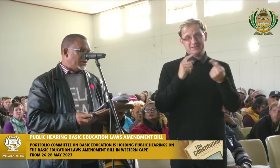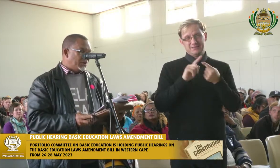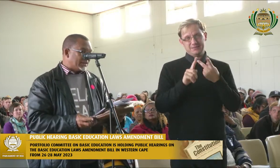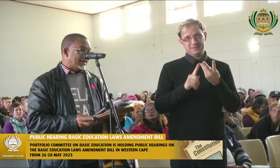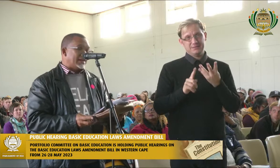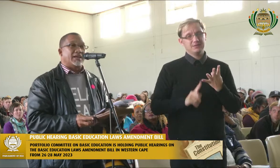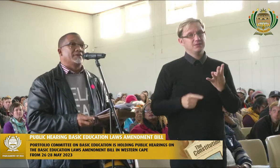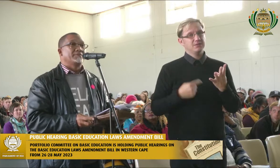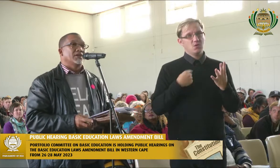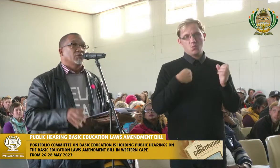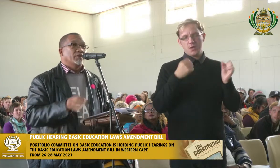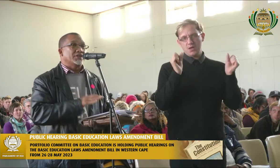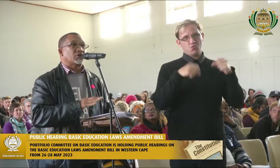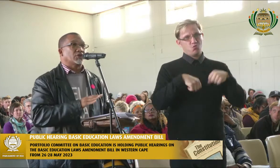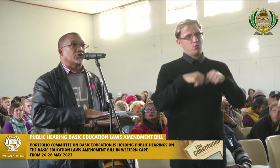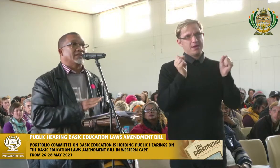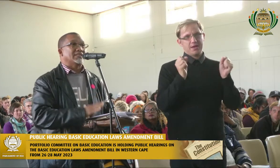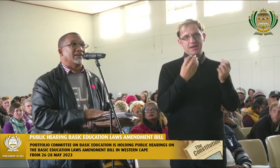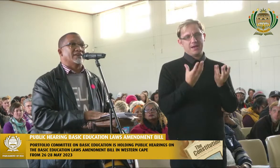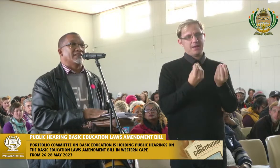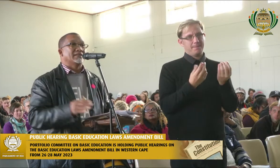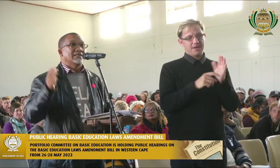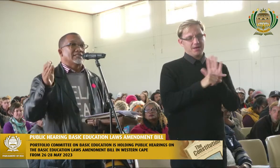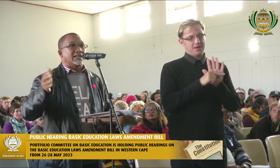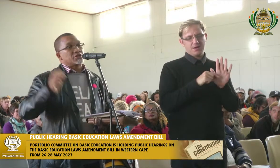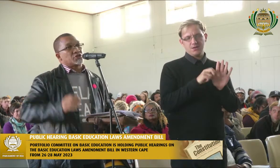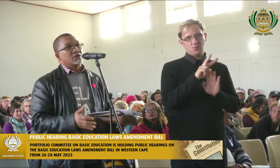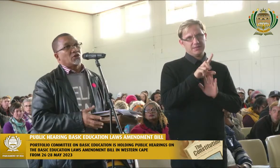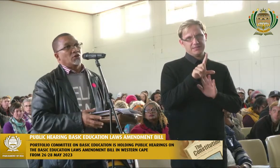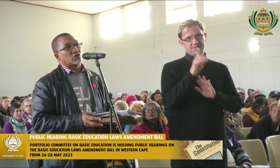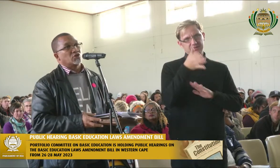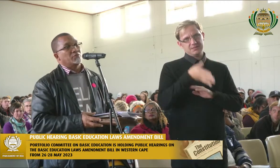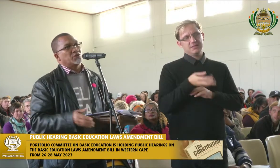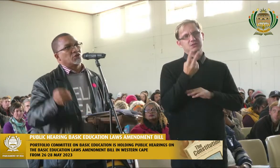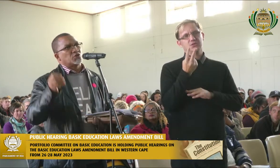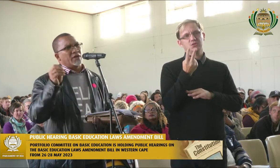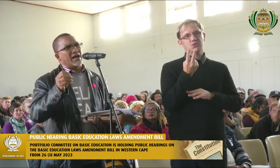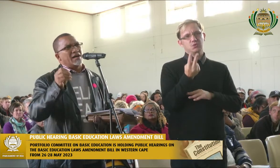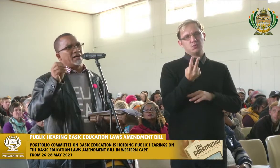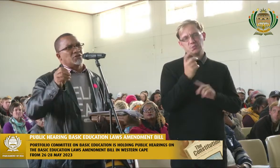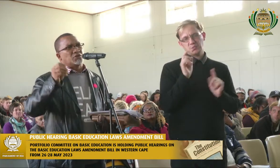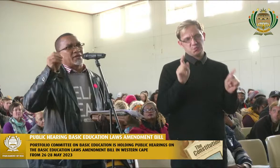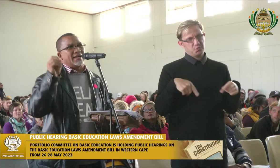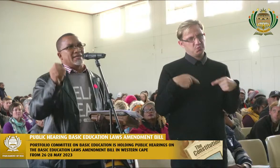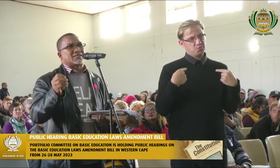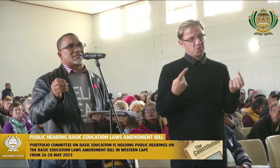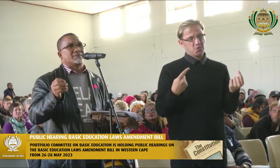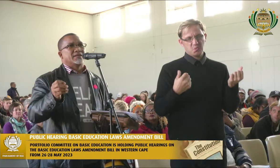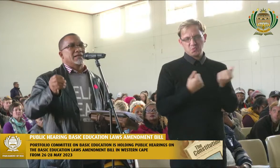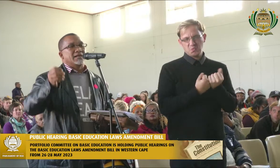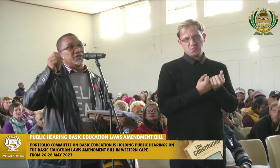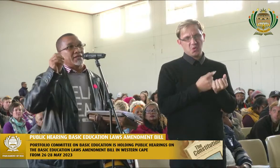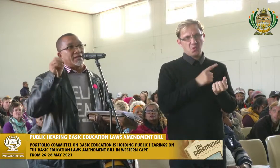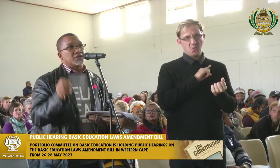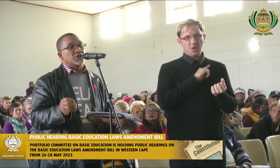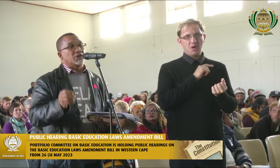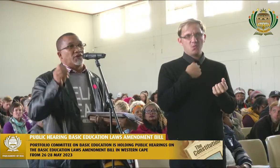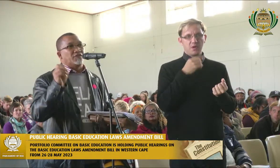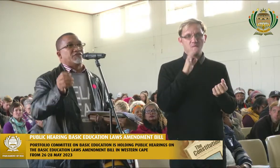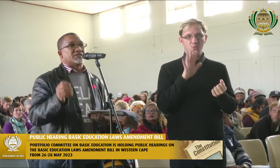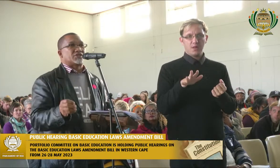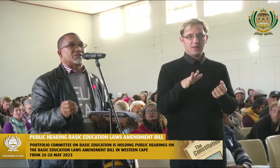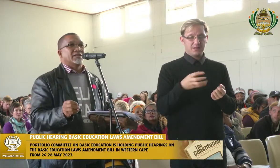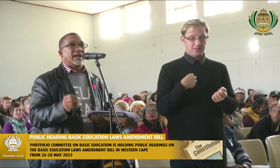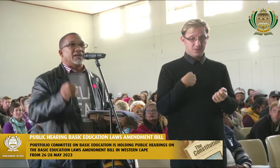we cannot agree with this clause 27 slash clause 2 because we are going to raise a generation